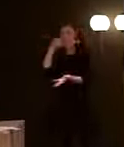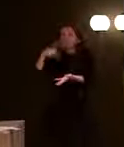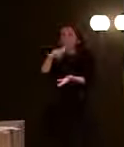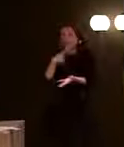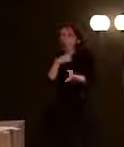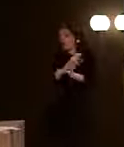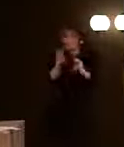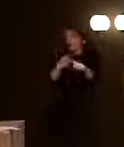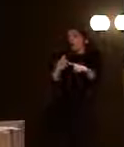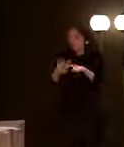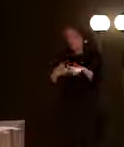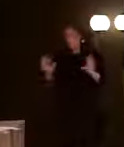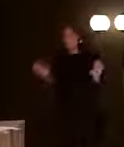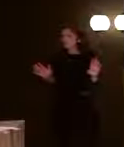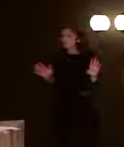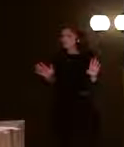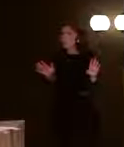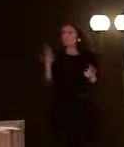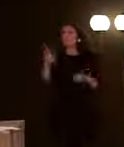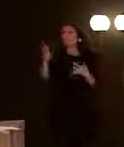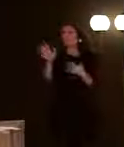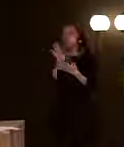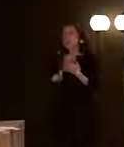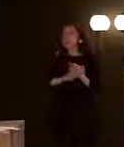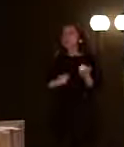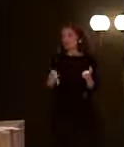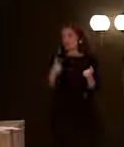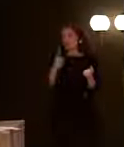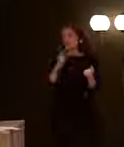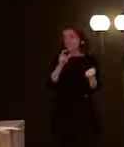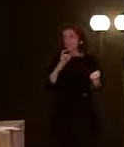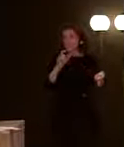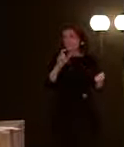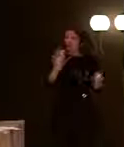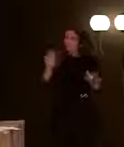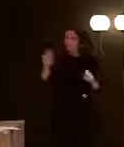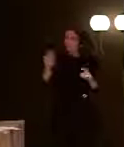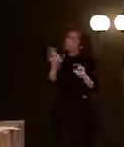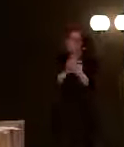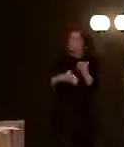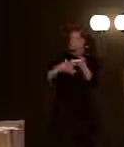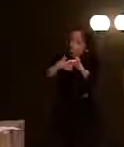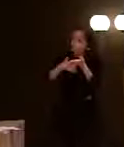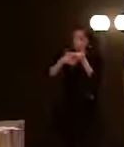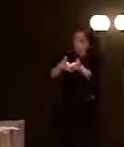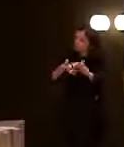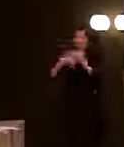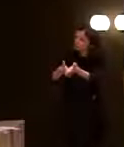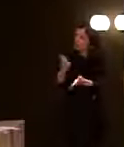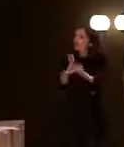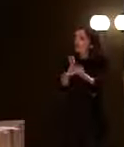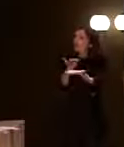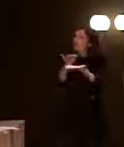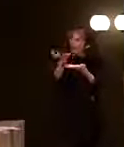first, and that is fine because you will provide it. You will have constant interaction with your students,